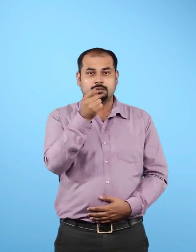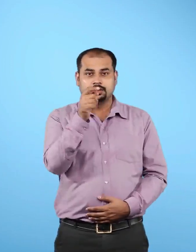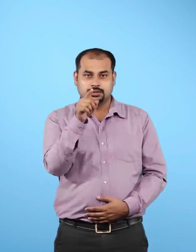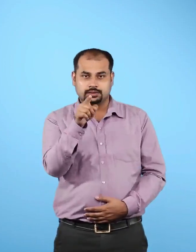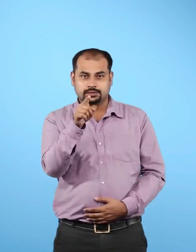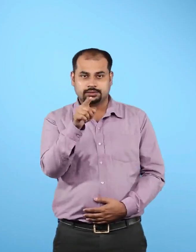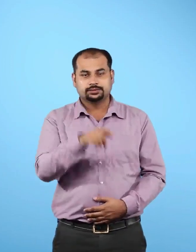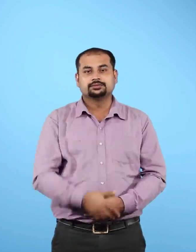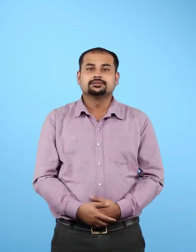Yuan.